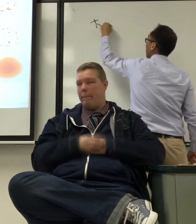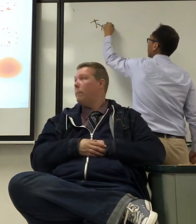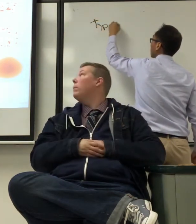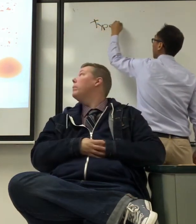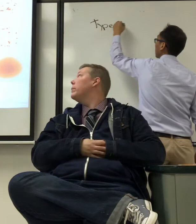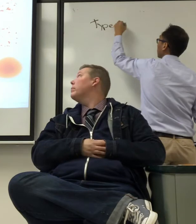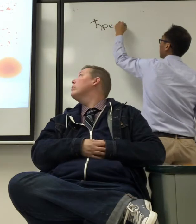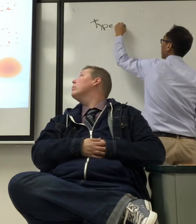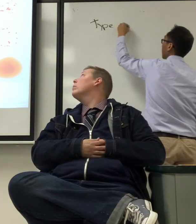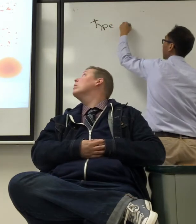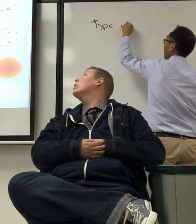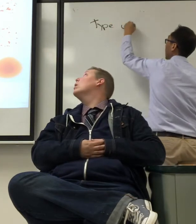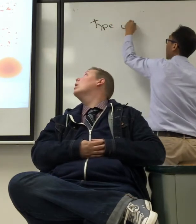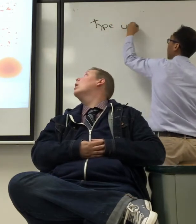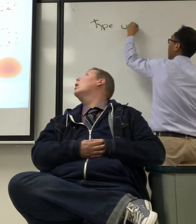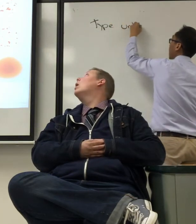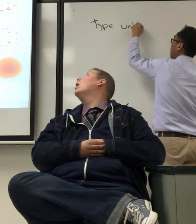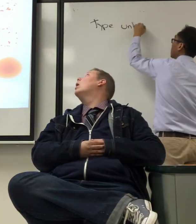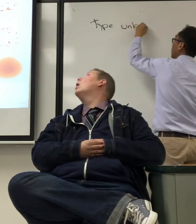Type